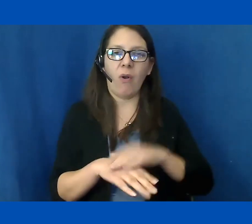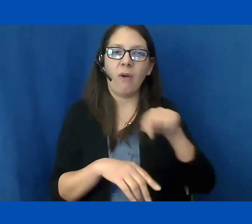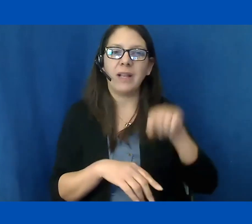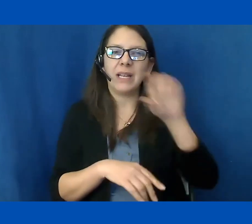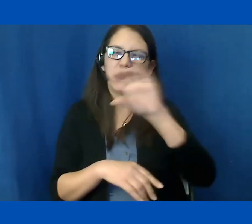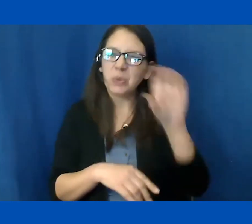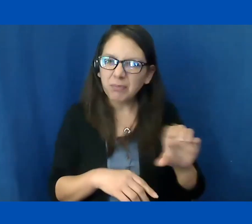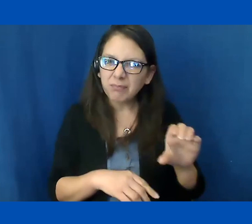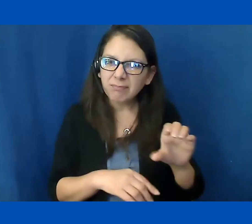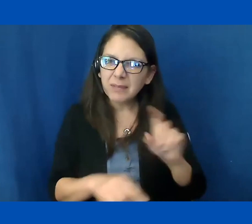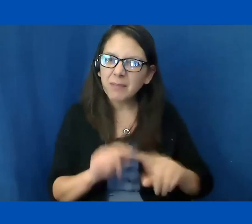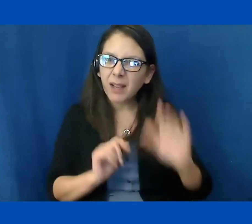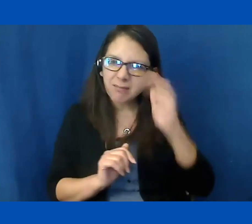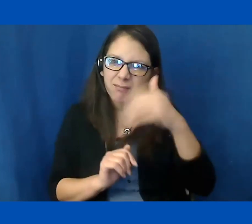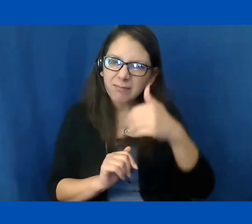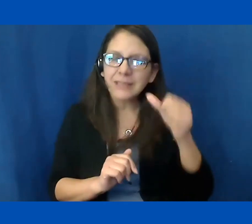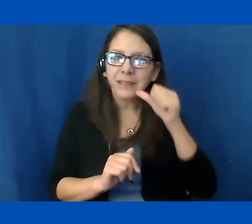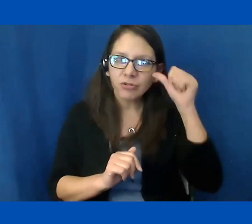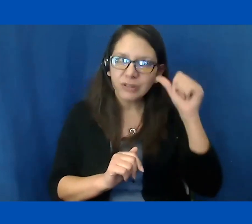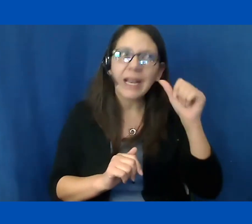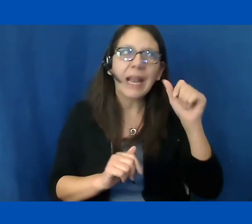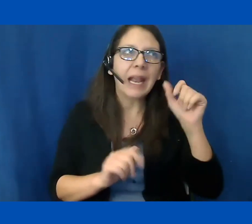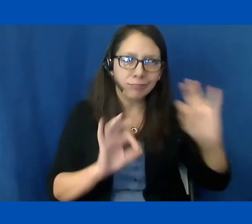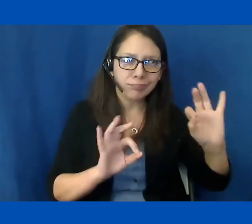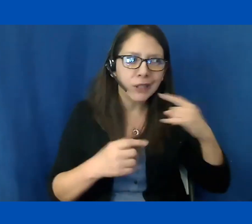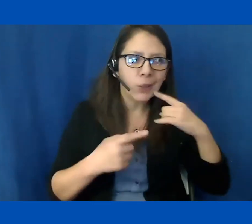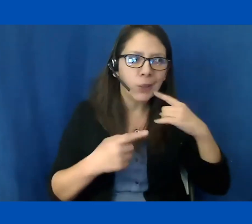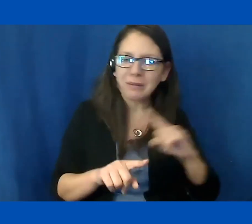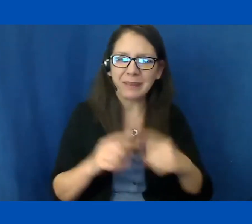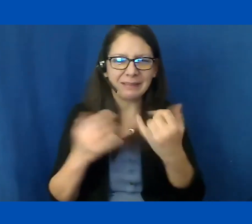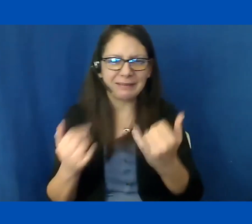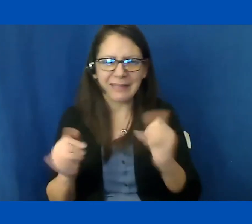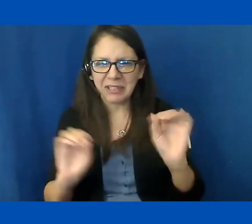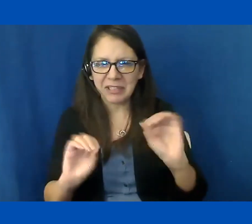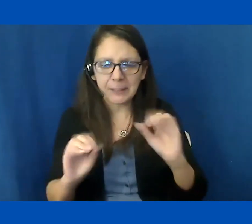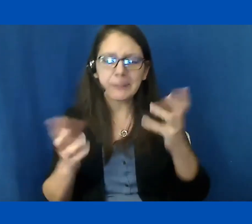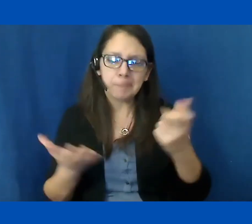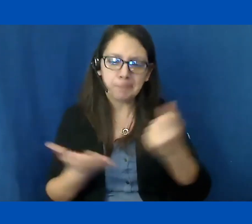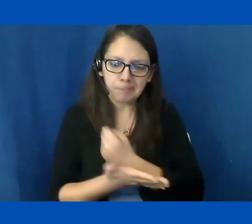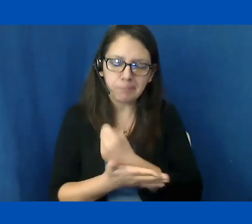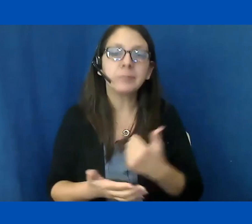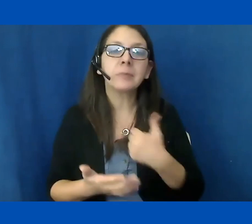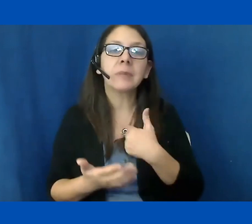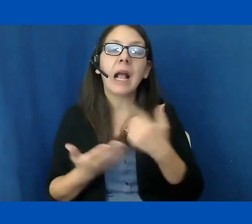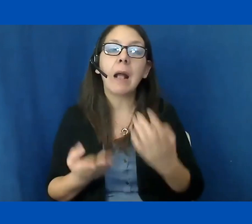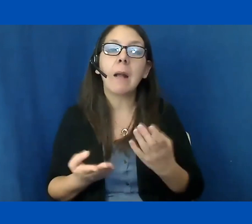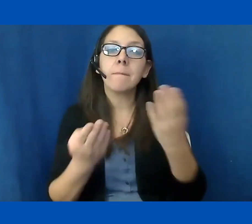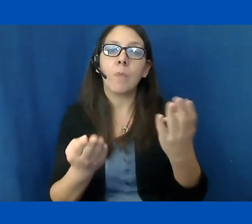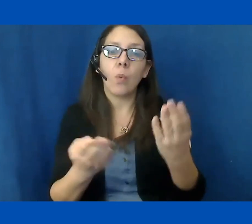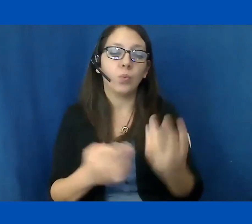because it worked yesterday. But anyway, I would like to propose two different